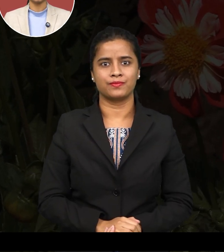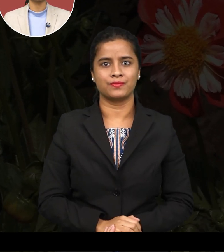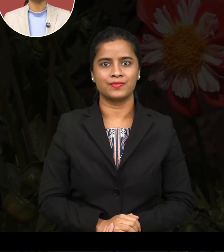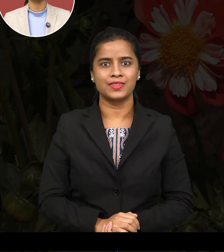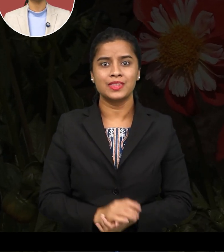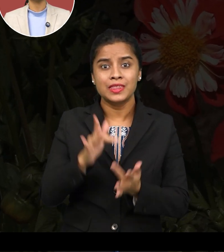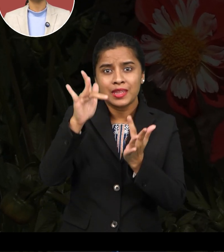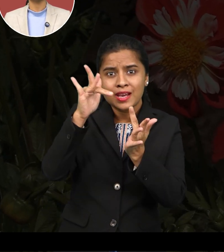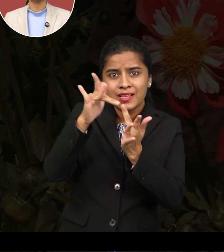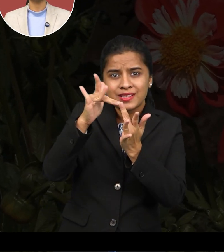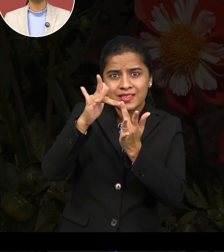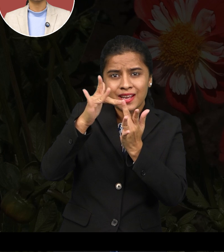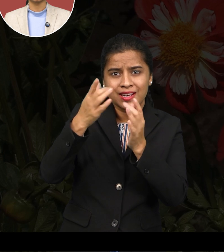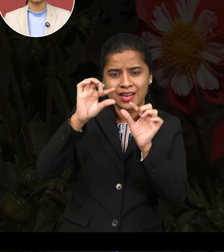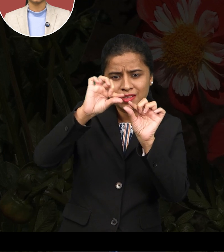midrib,